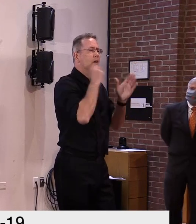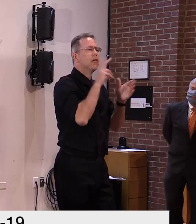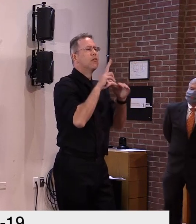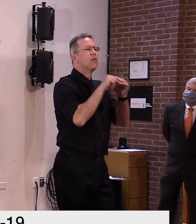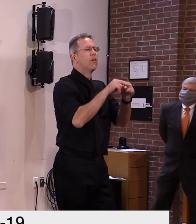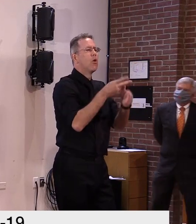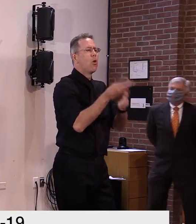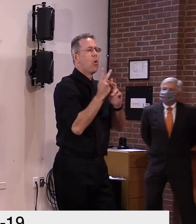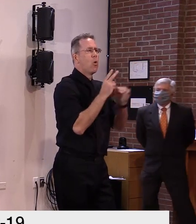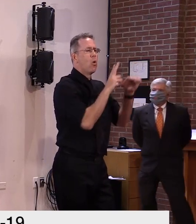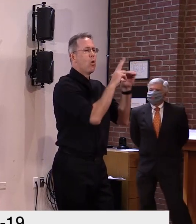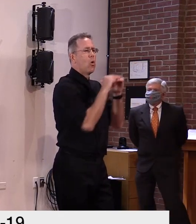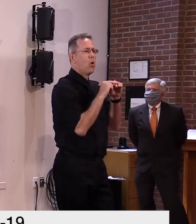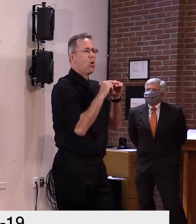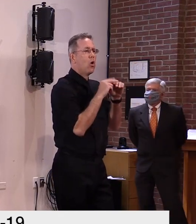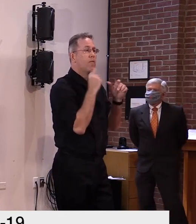grant.